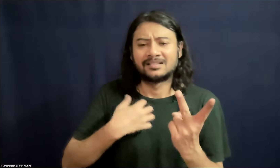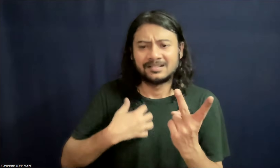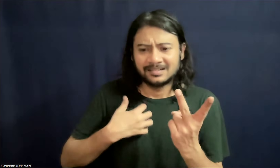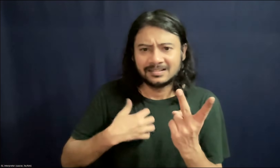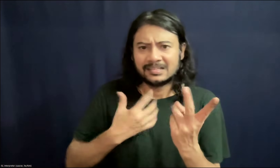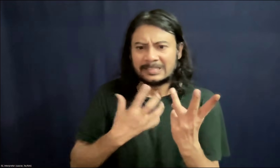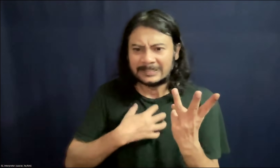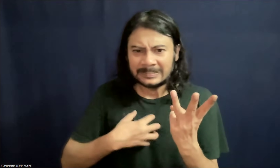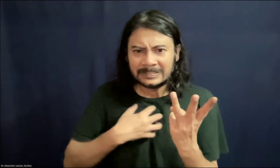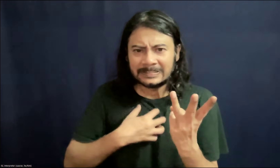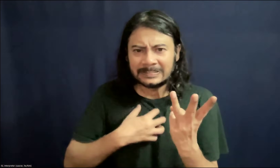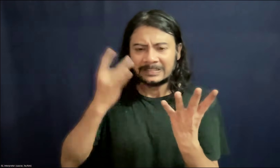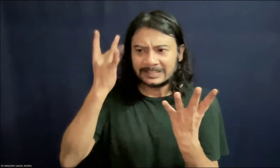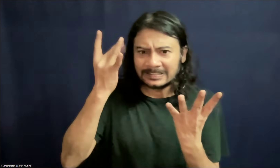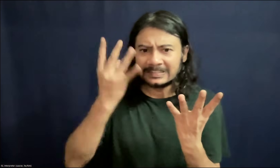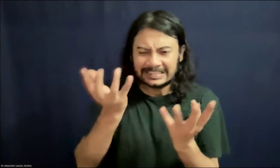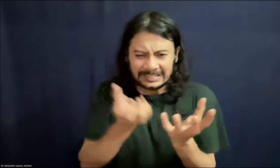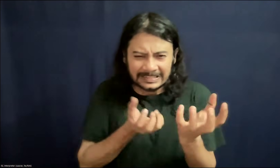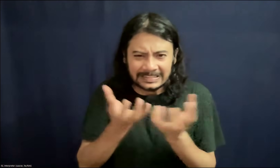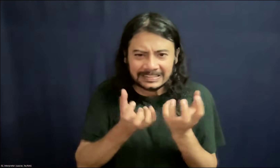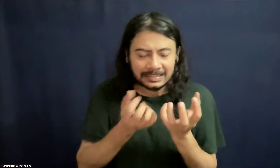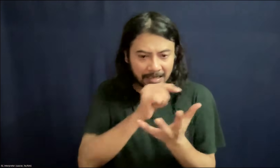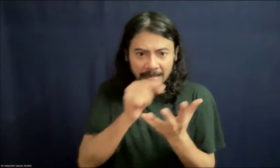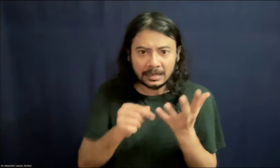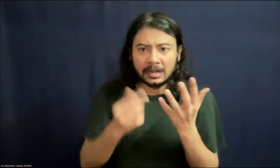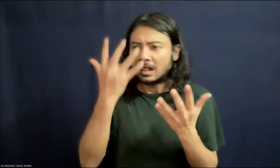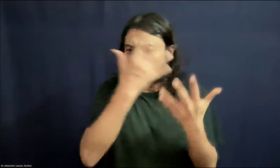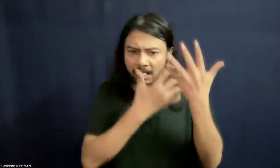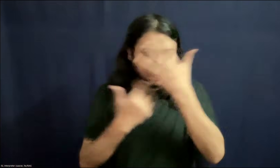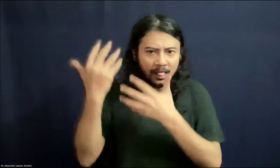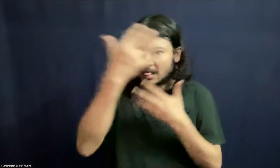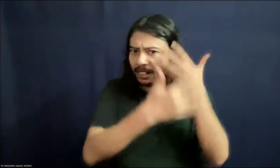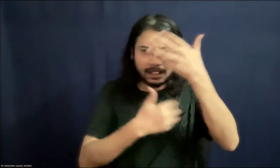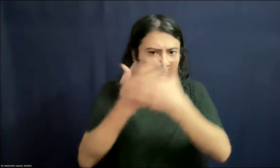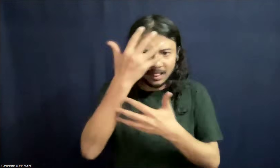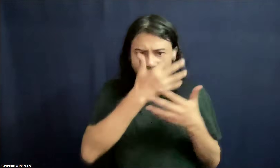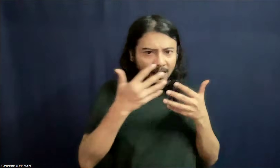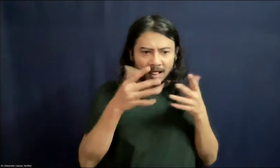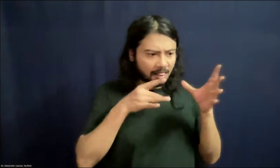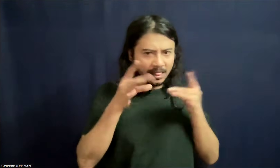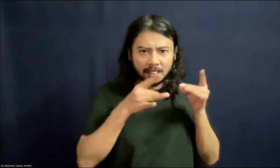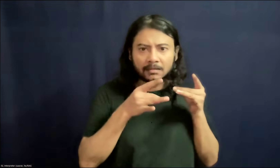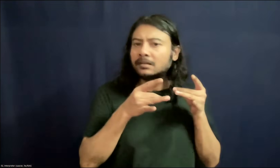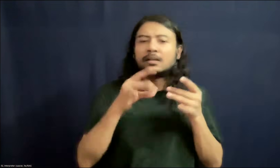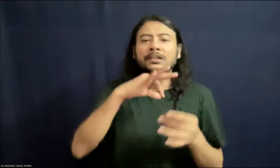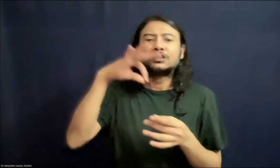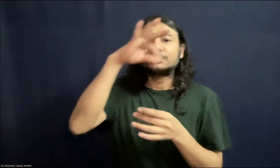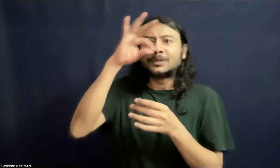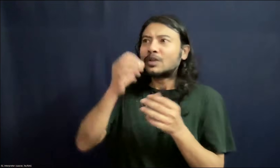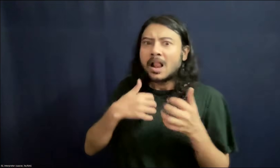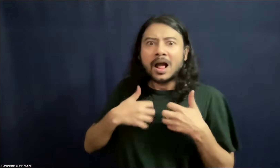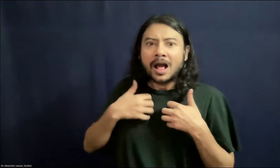sins, it will not allow us to understand spiritual knowledge. So that is why Krishna is telling